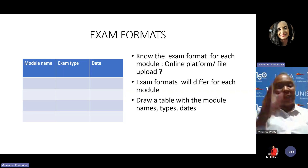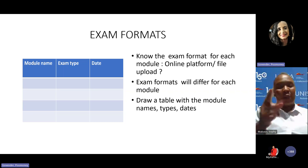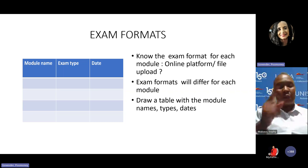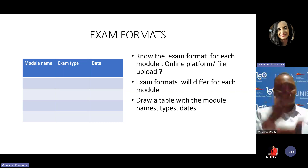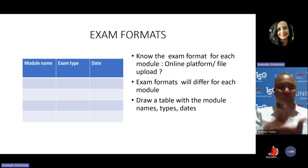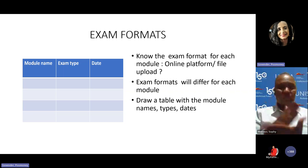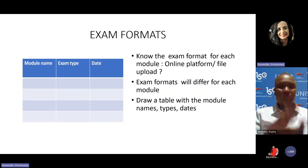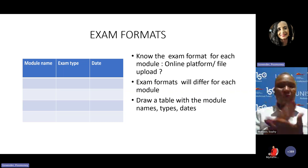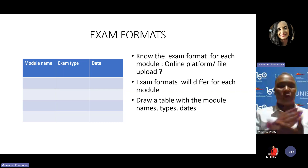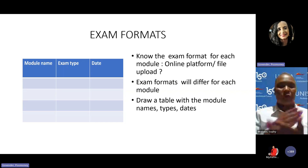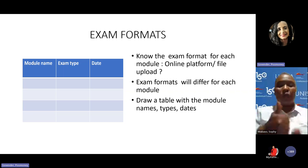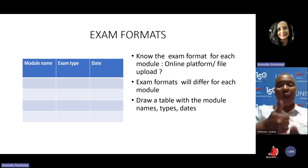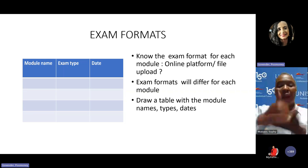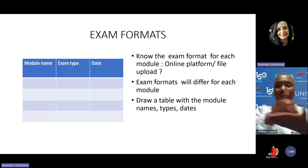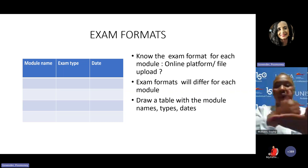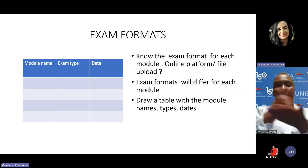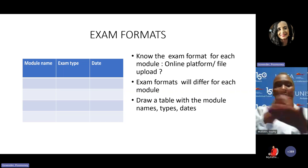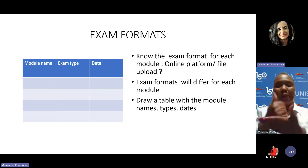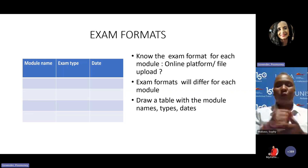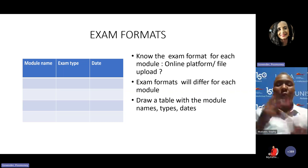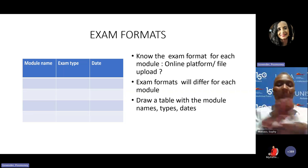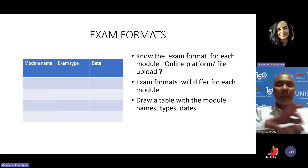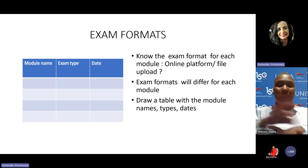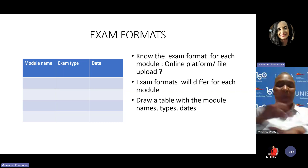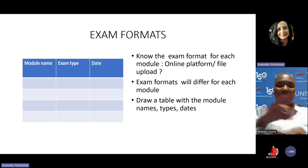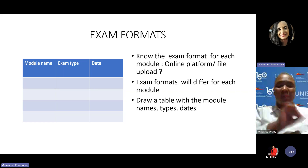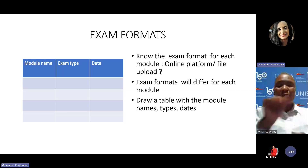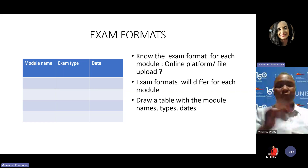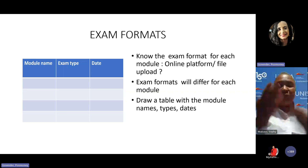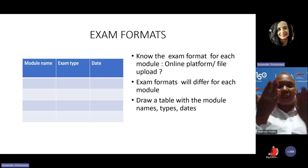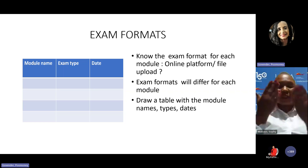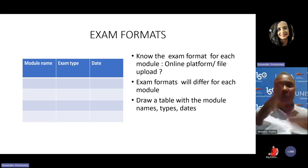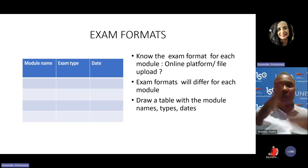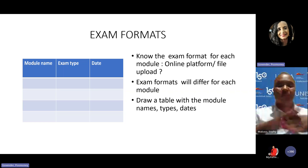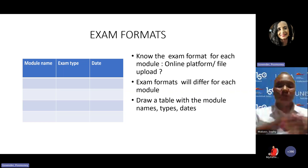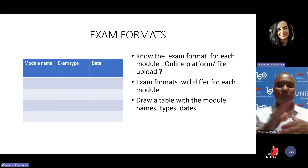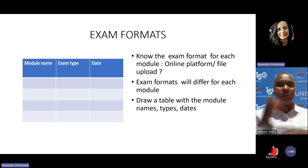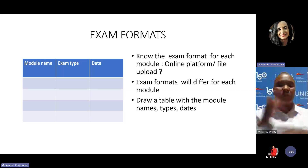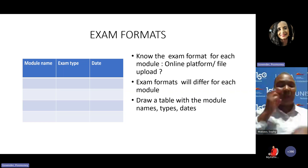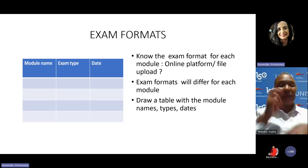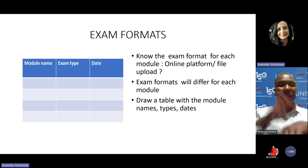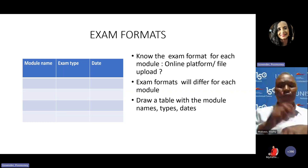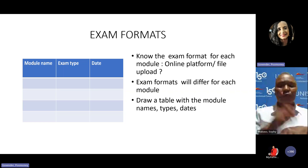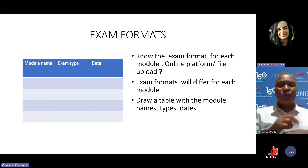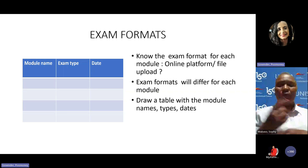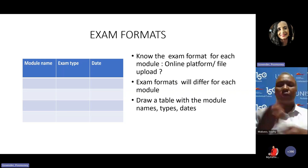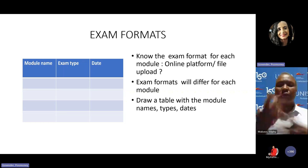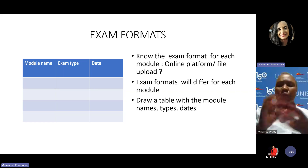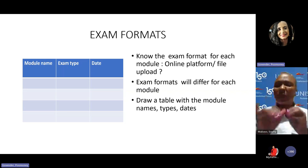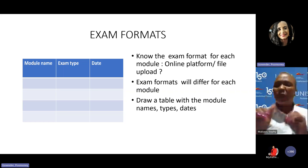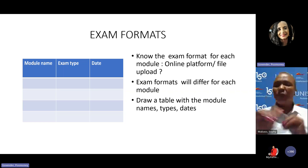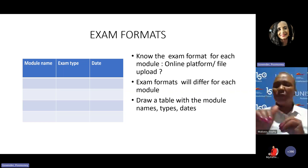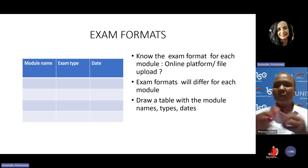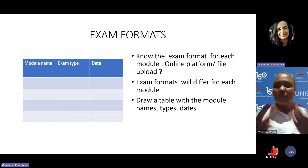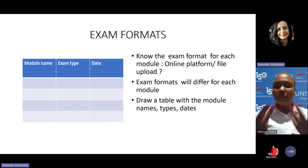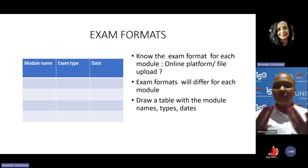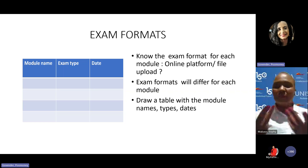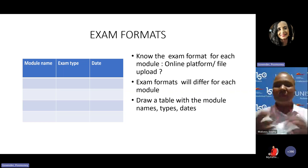this table will help you to plan for your studying purposes. So you need to know exactly what format,